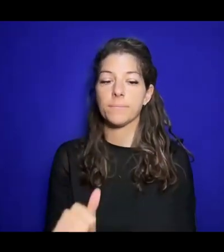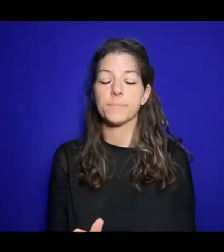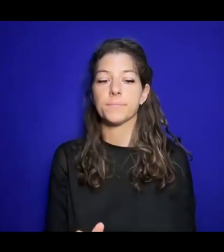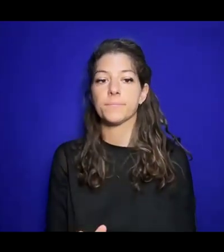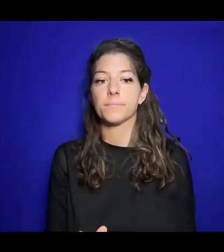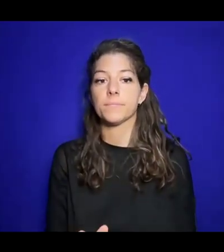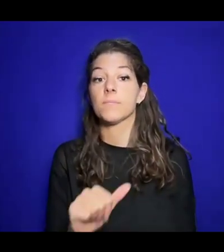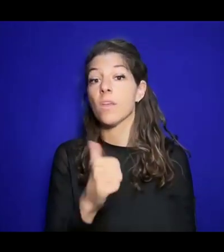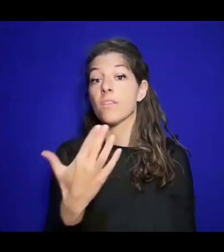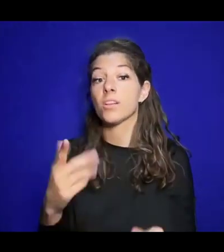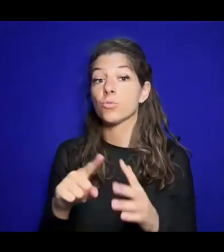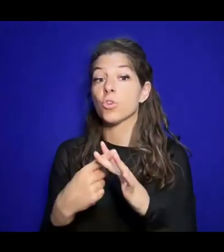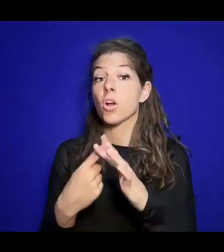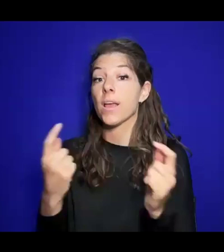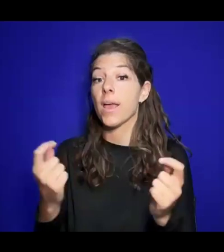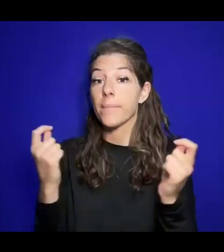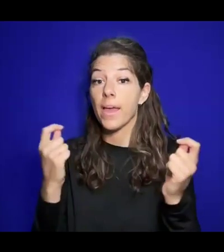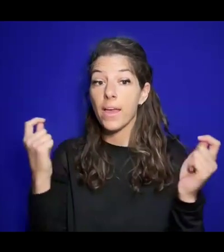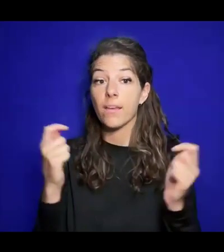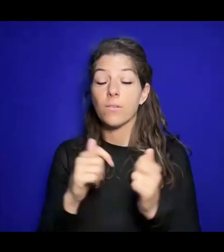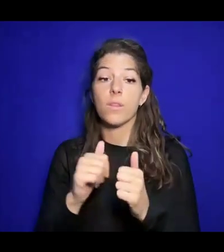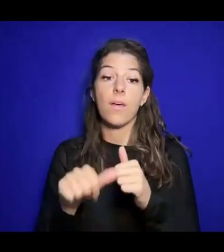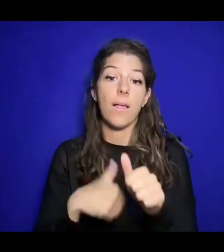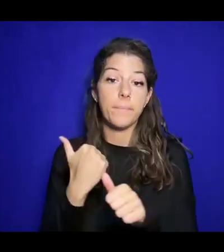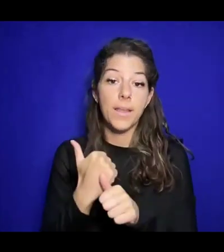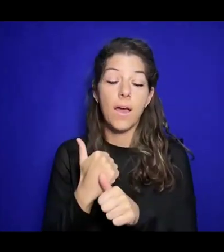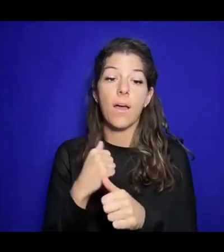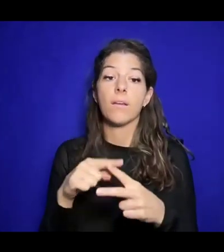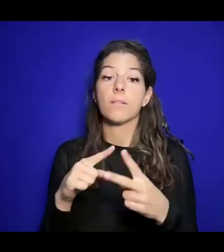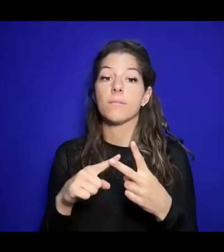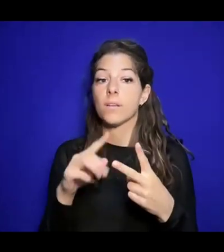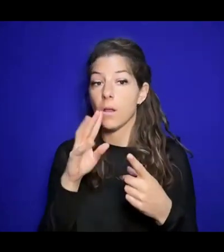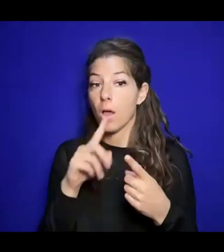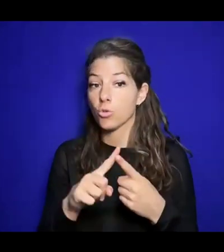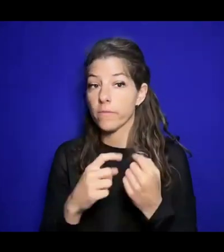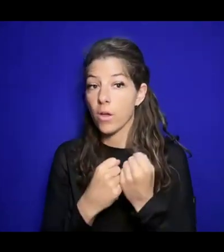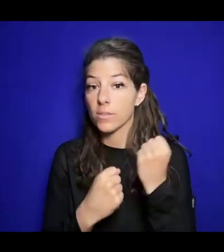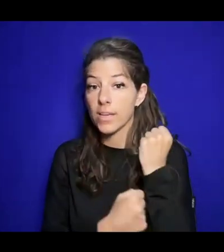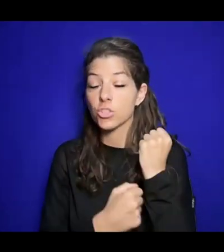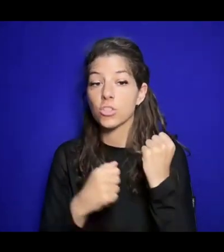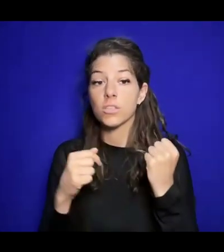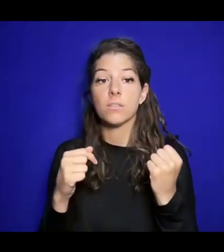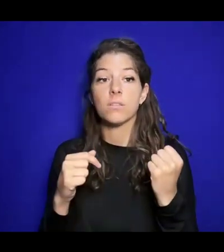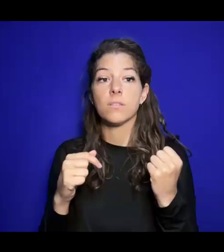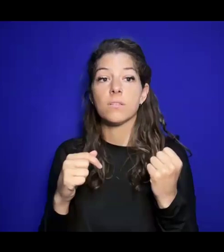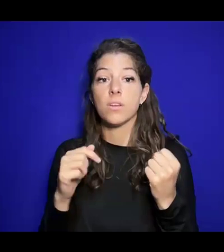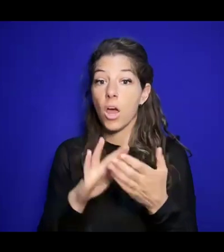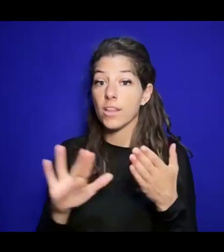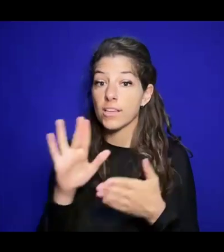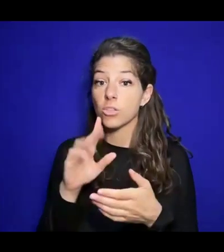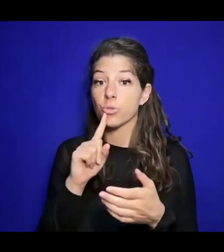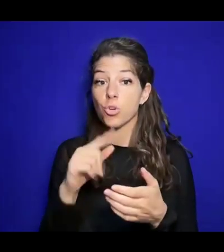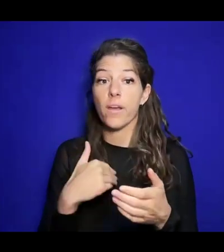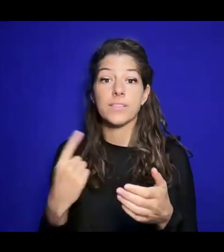Another thing would be to start a campaign with alumni, talk to the foundation at the college. I'm sure they